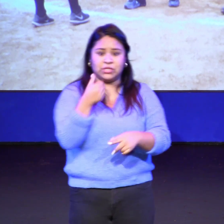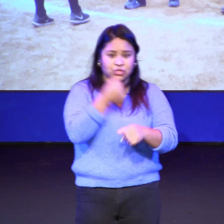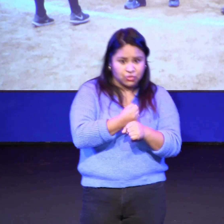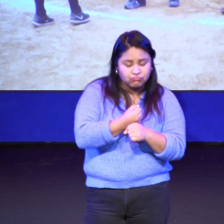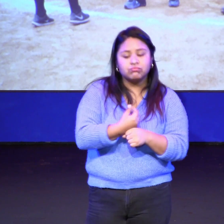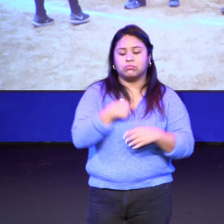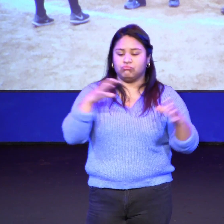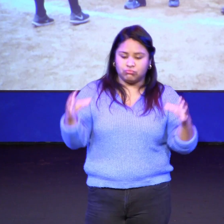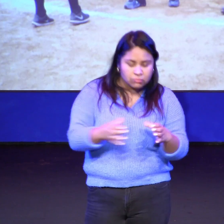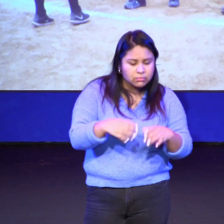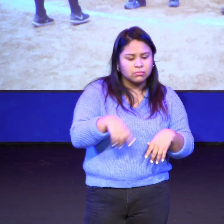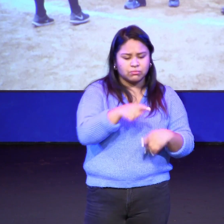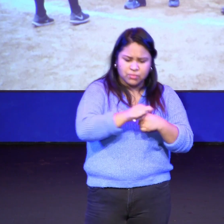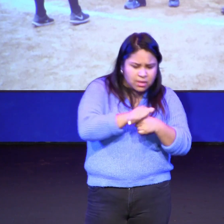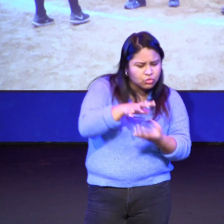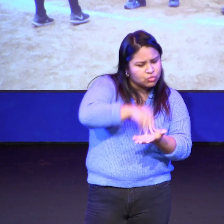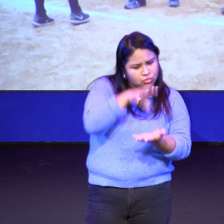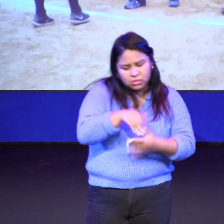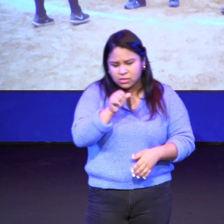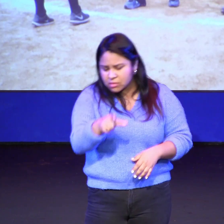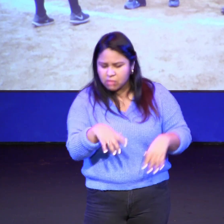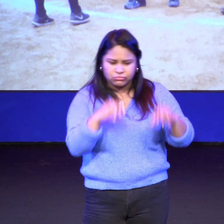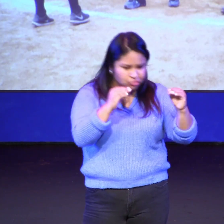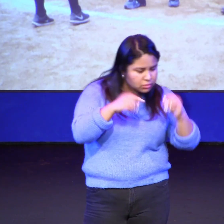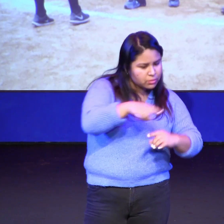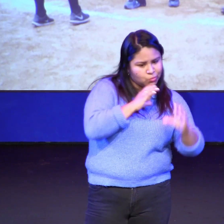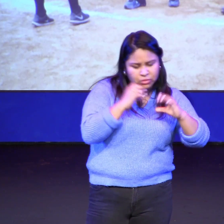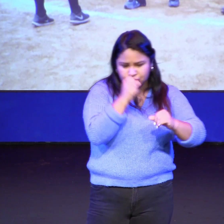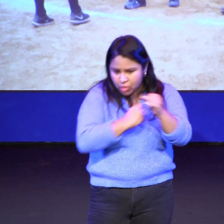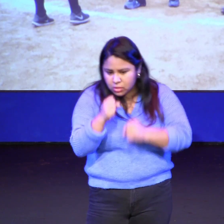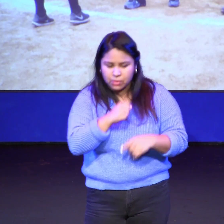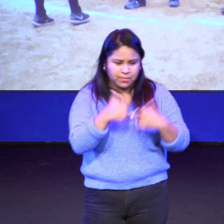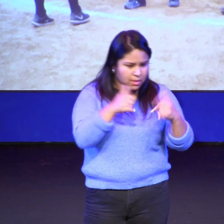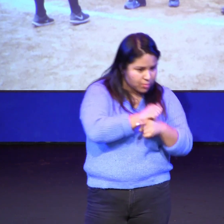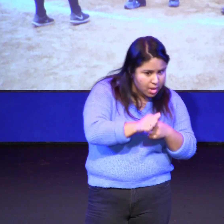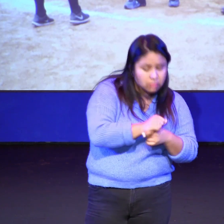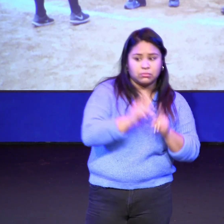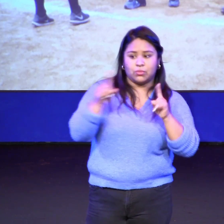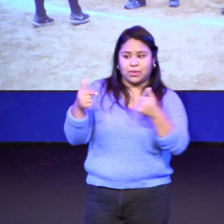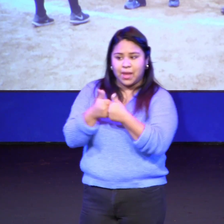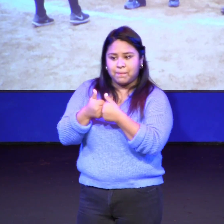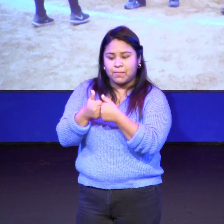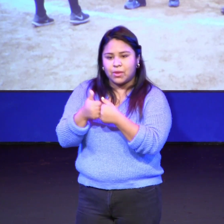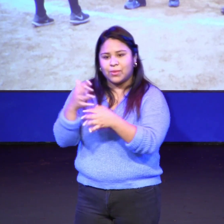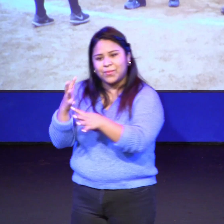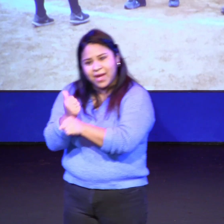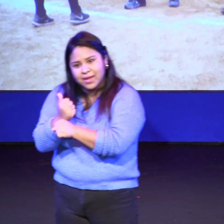go to games, and we would start winning. And we would teach our hearing teammates sign language to